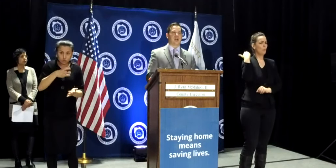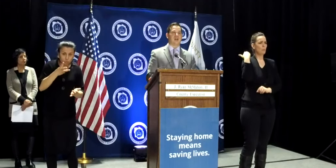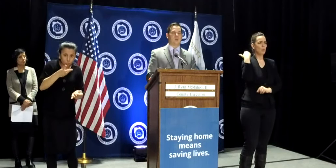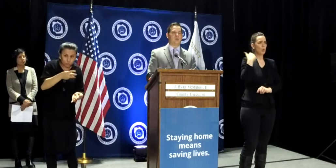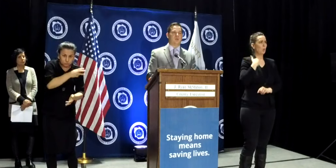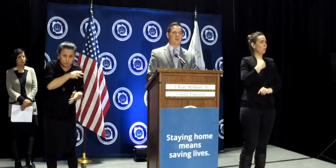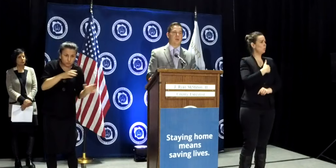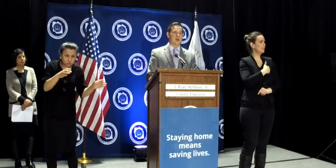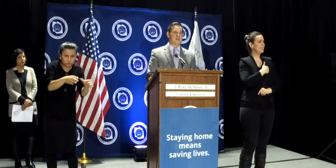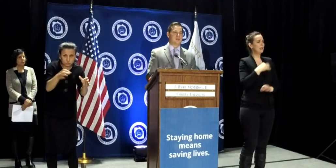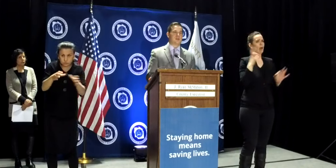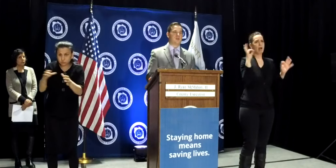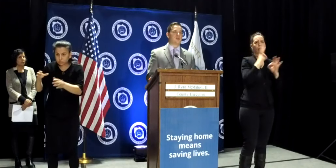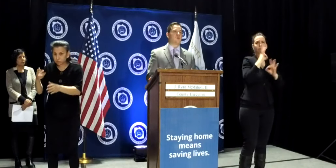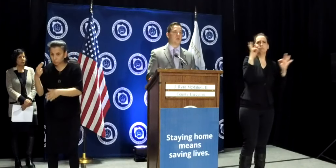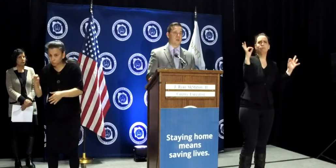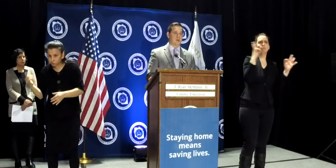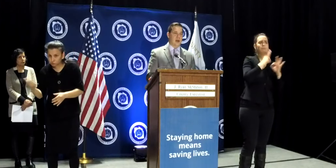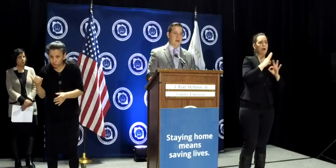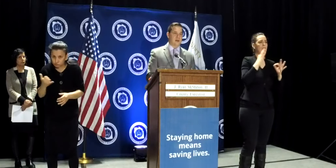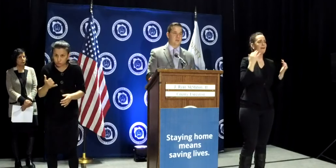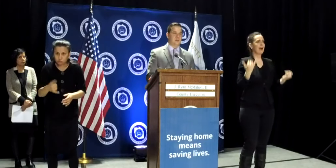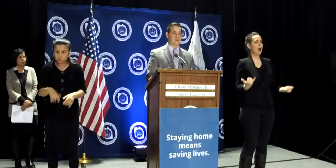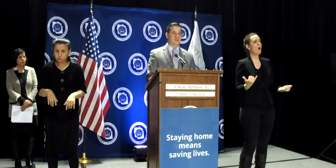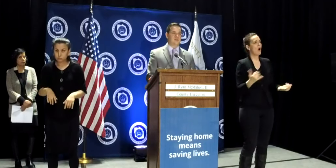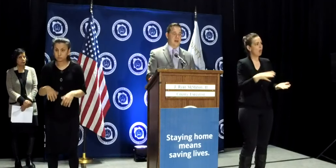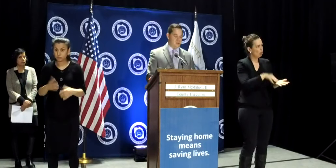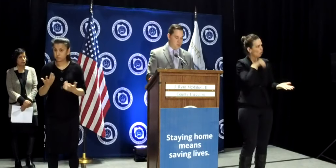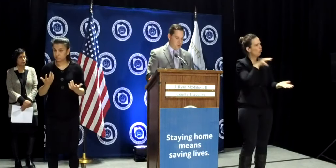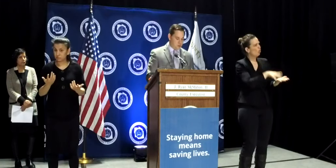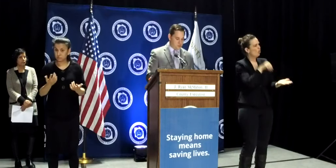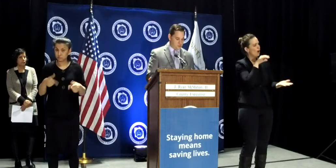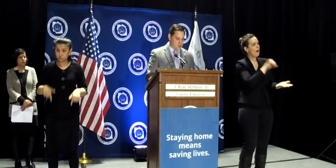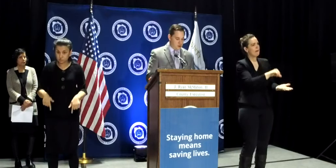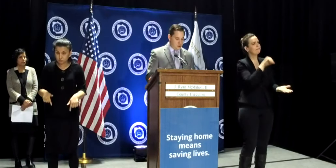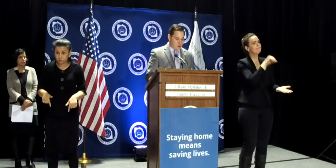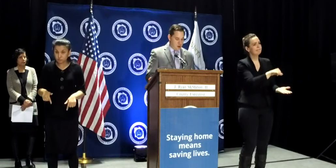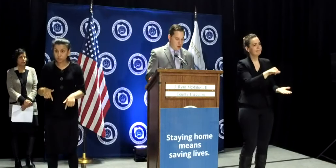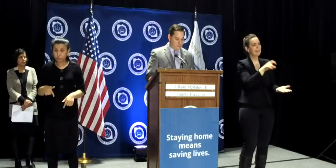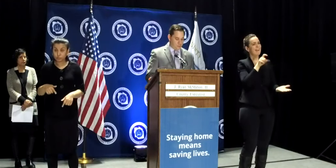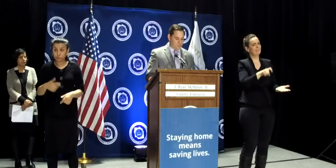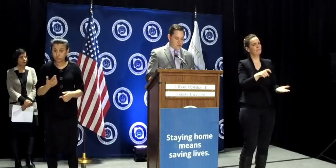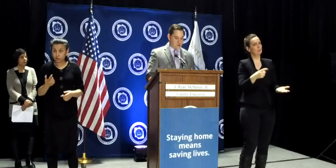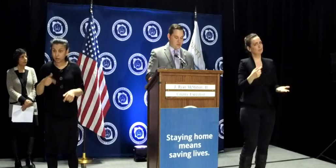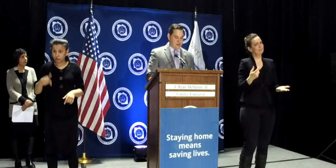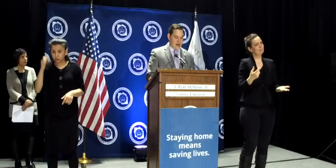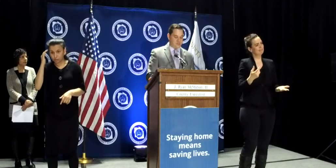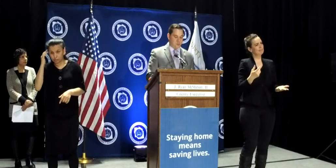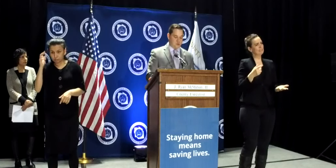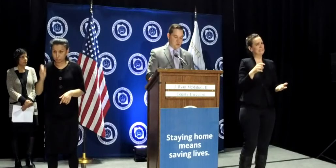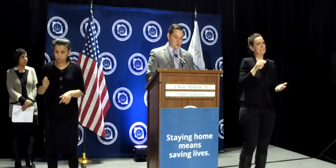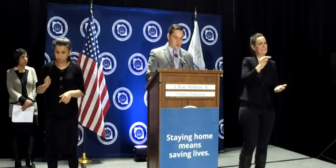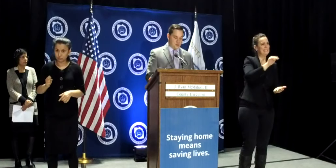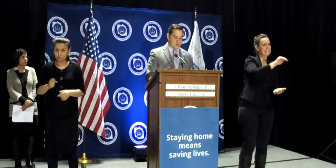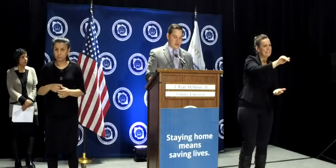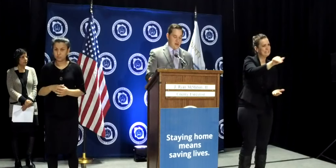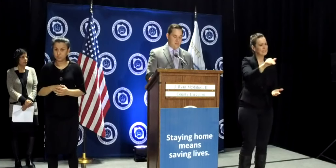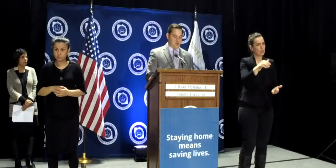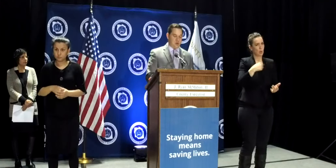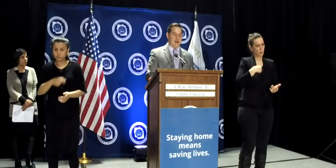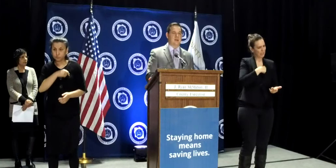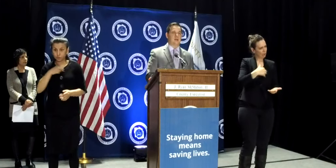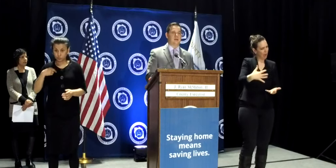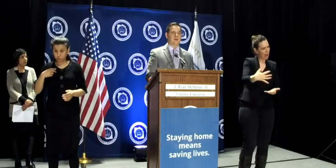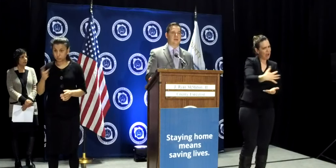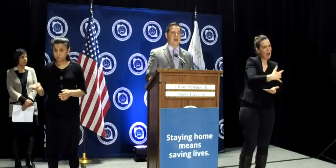going to share them with you because these are things we're looking at and we see value in those. But certainly hospitals are using the